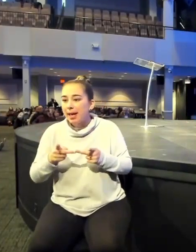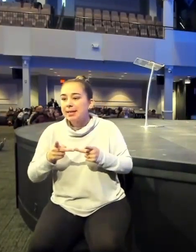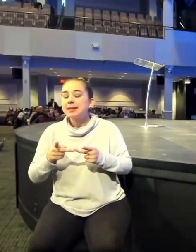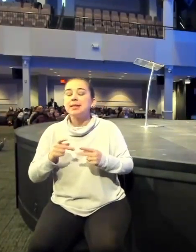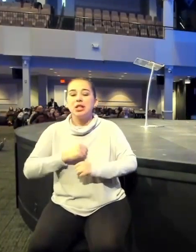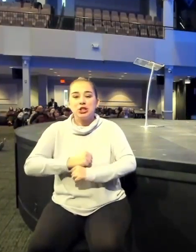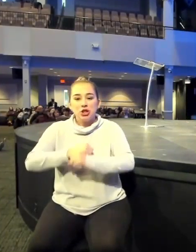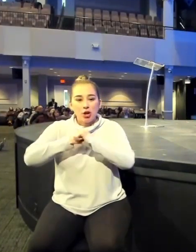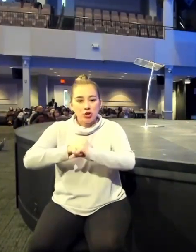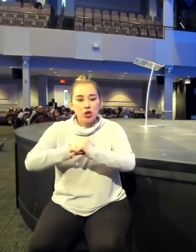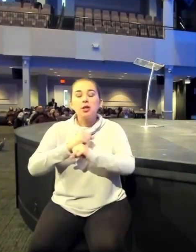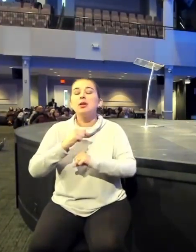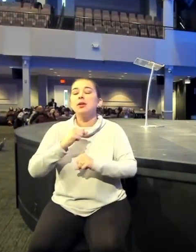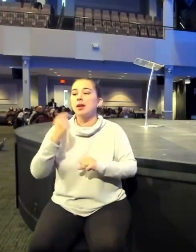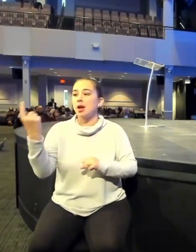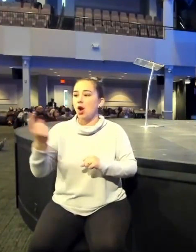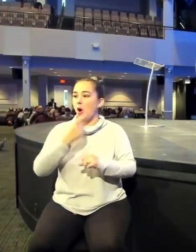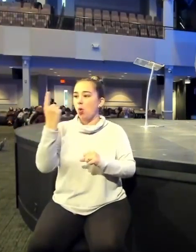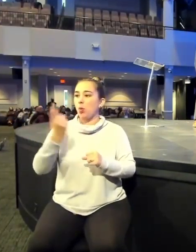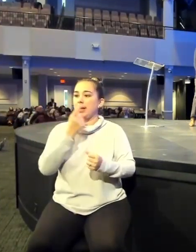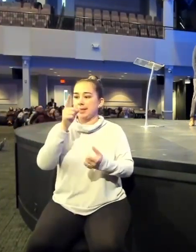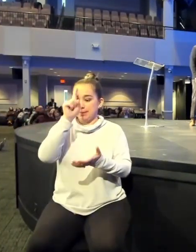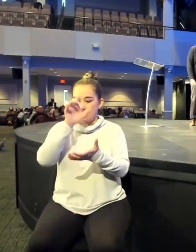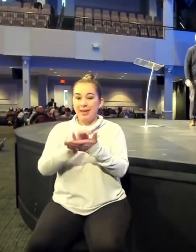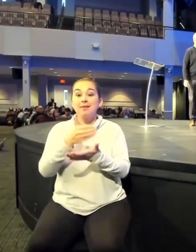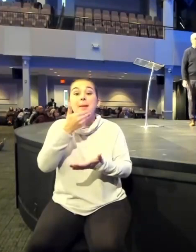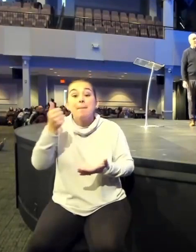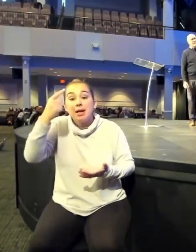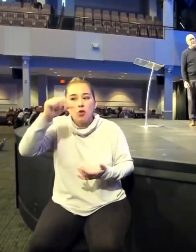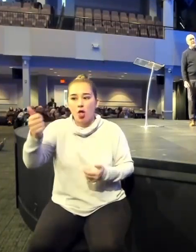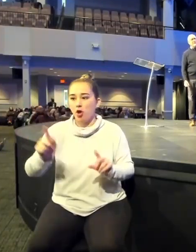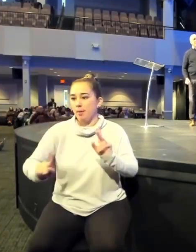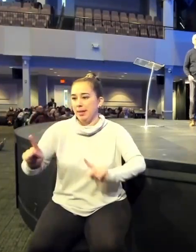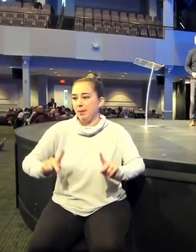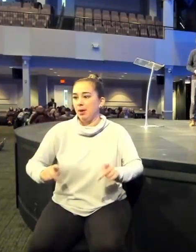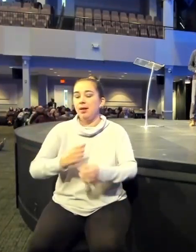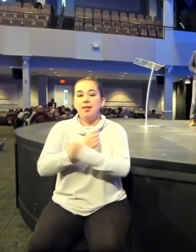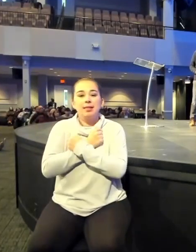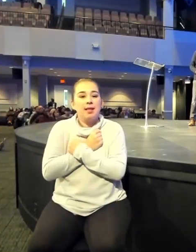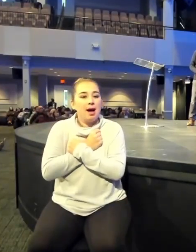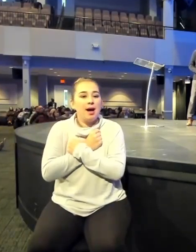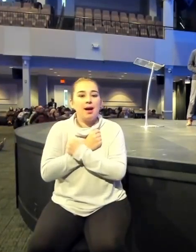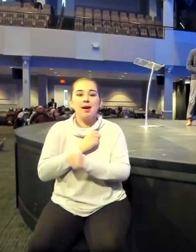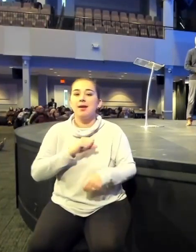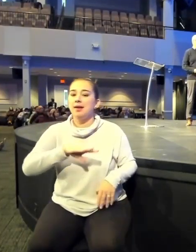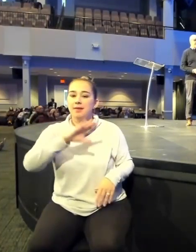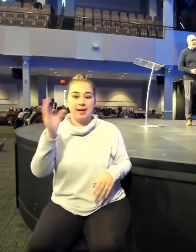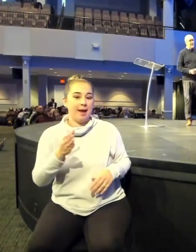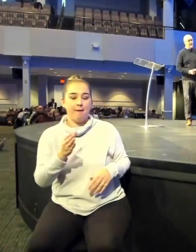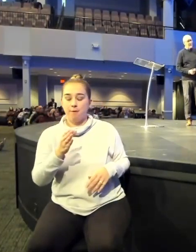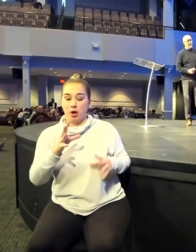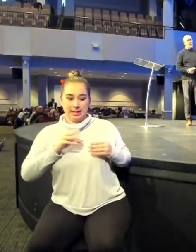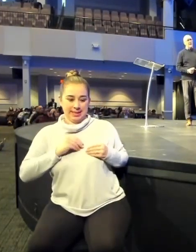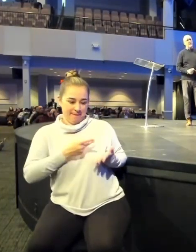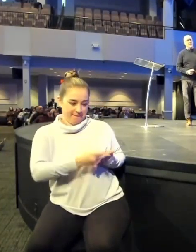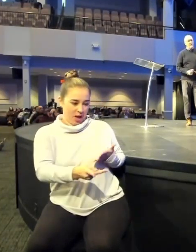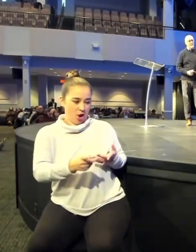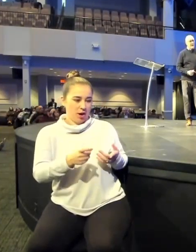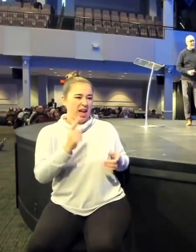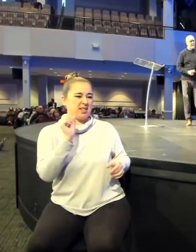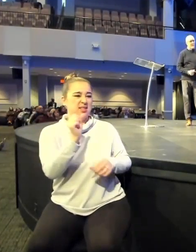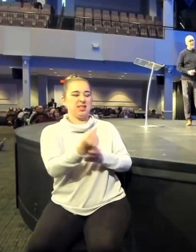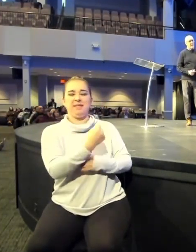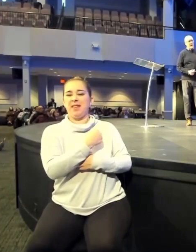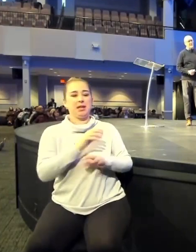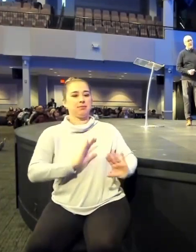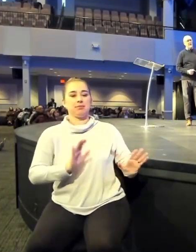never stops believing the best for others. Love never takes failure as defeat, for it never gives